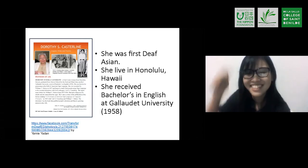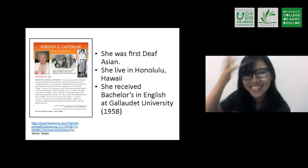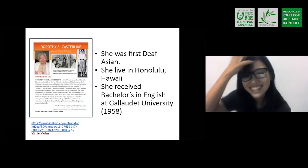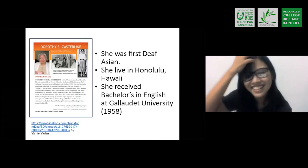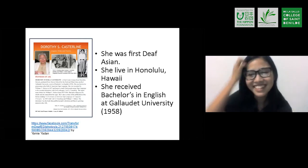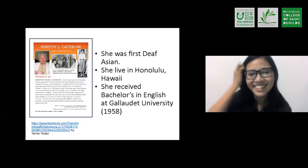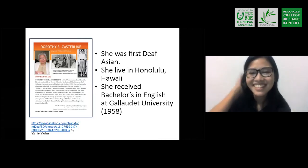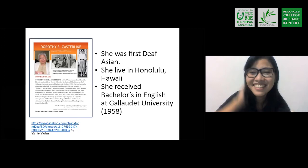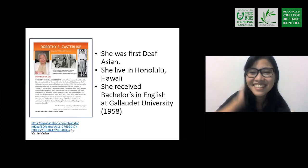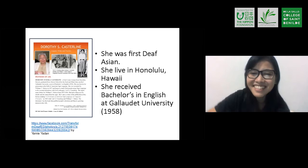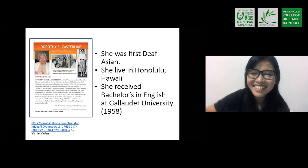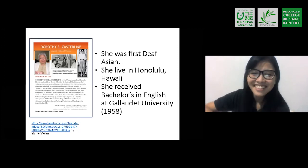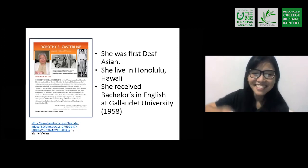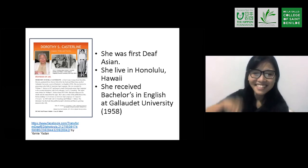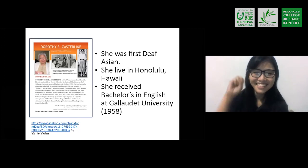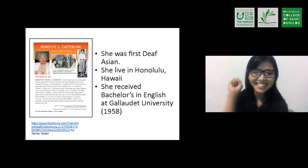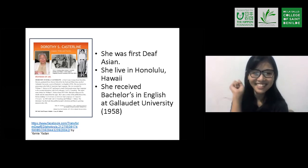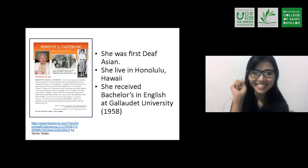Um,